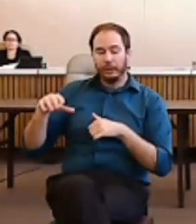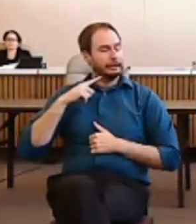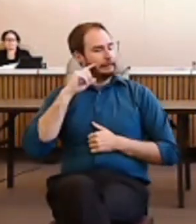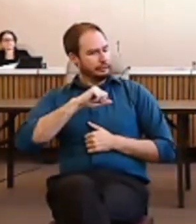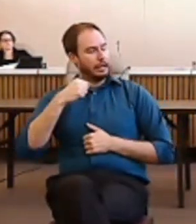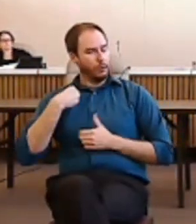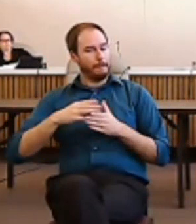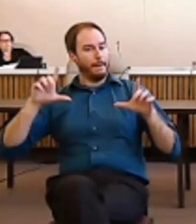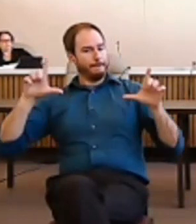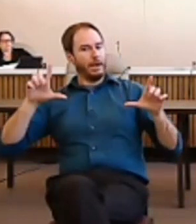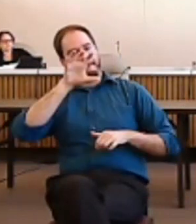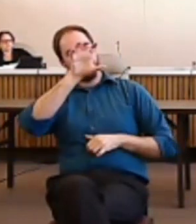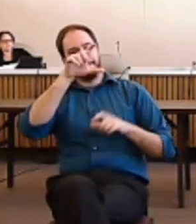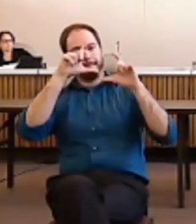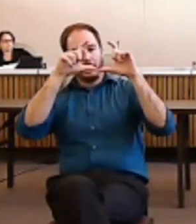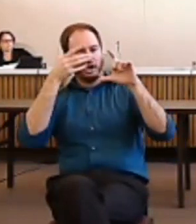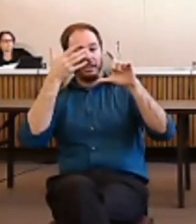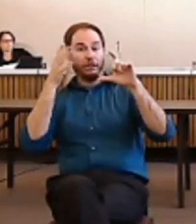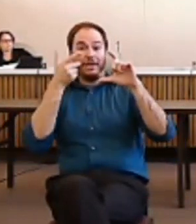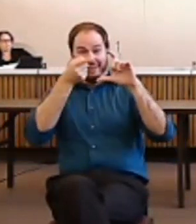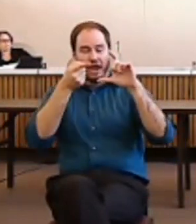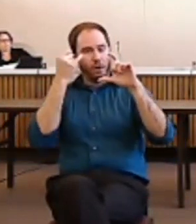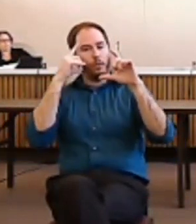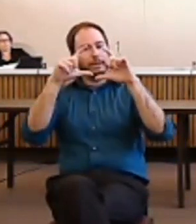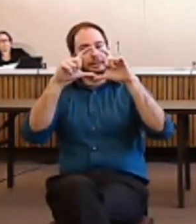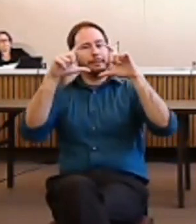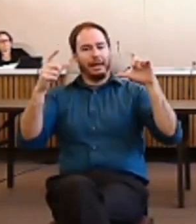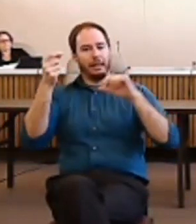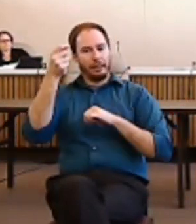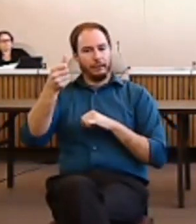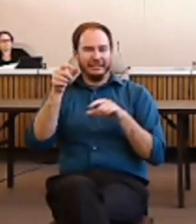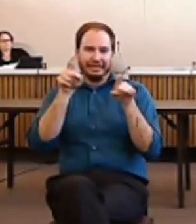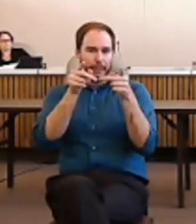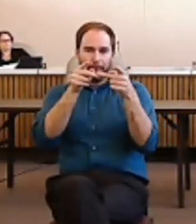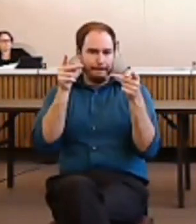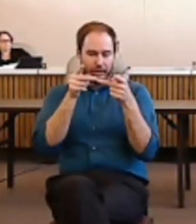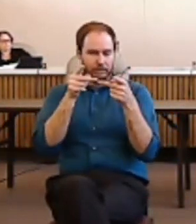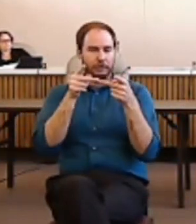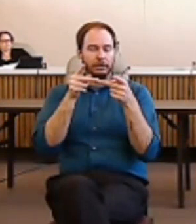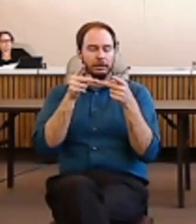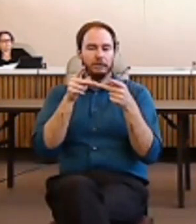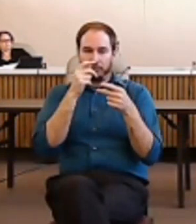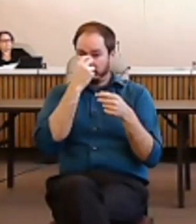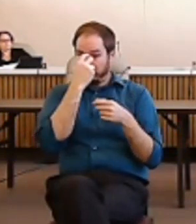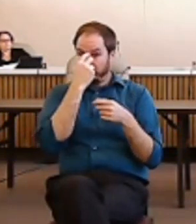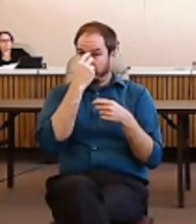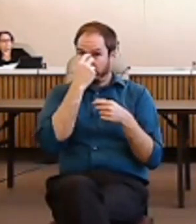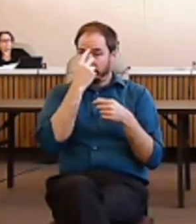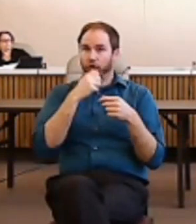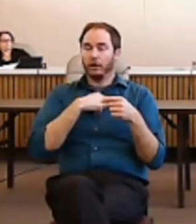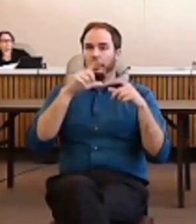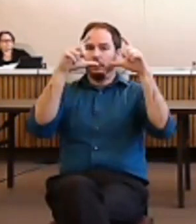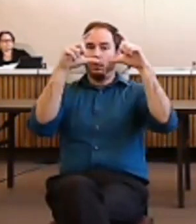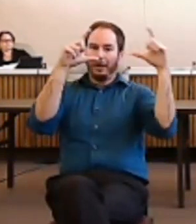Yes, it's basically the existing pond that's there. It's just going to be expanded in the same area, And westward.